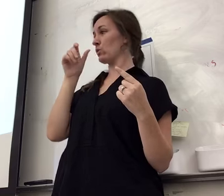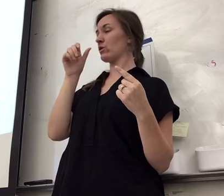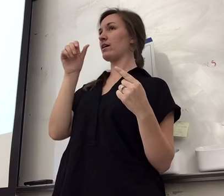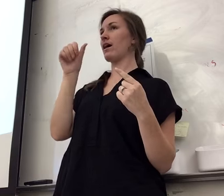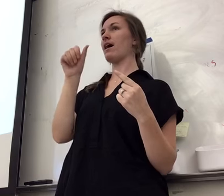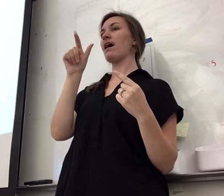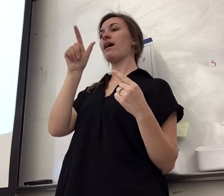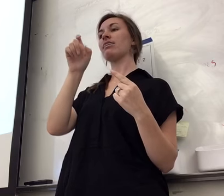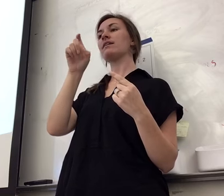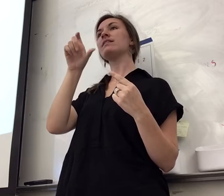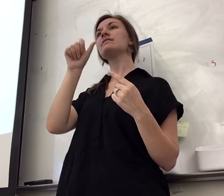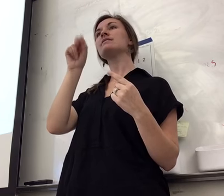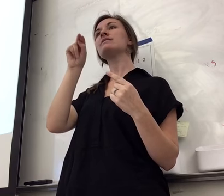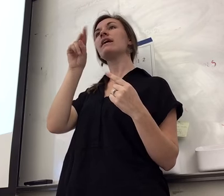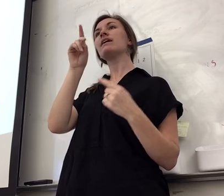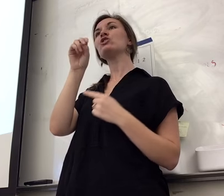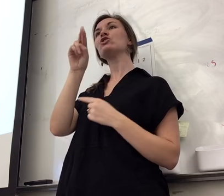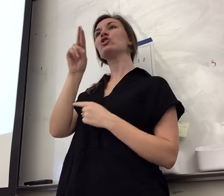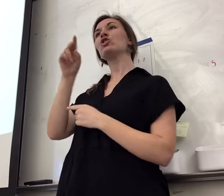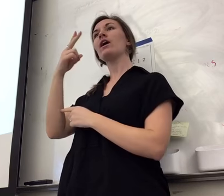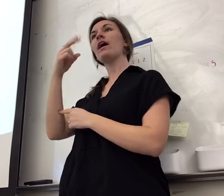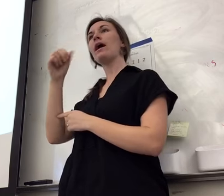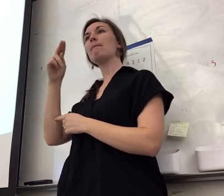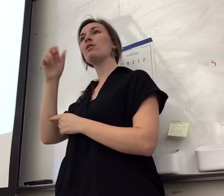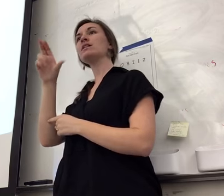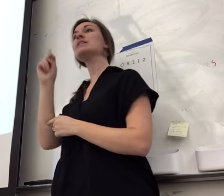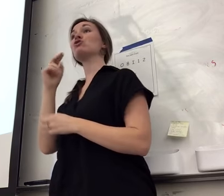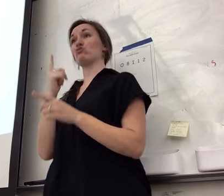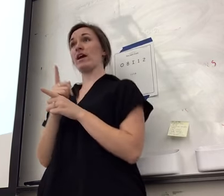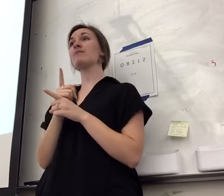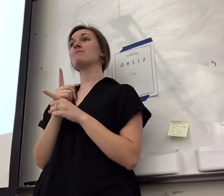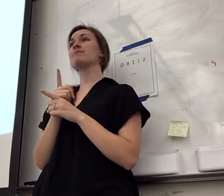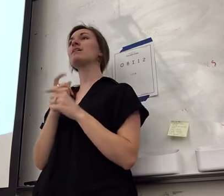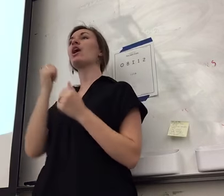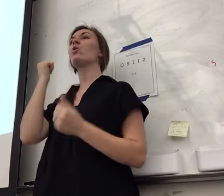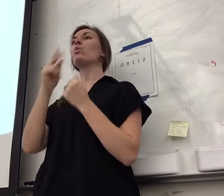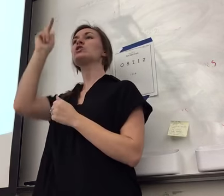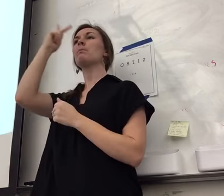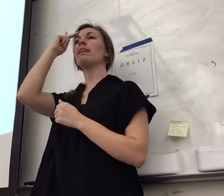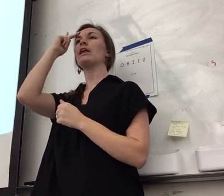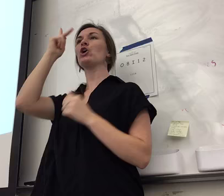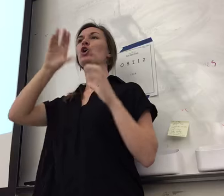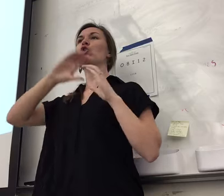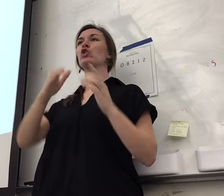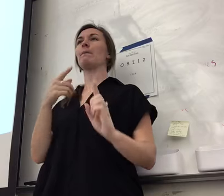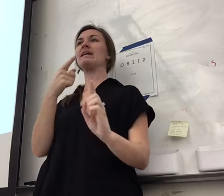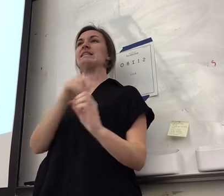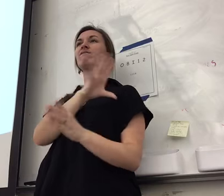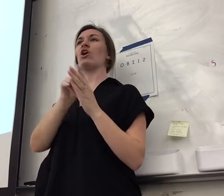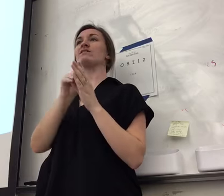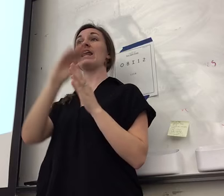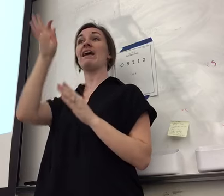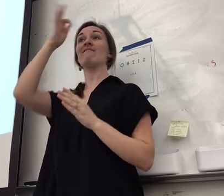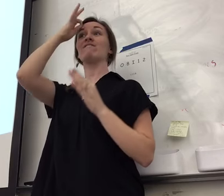Alexander Hamilton, right? They hated each other. And what political party is Hamilton a part of? Federalist, which makes Jefferson